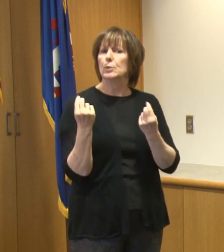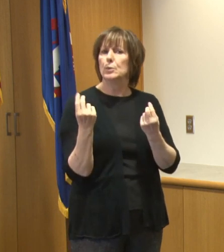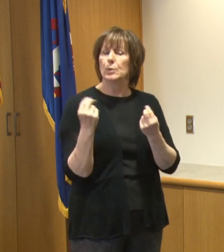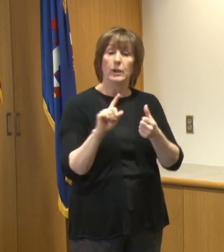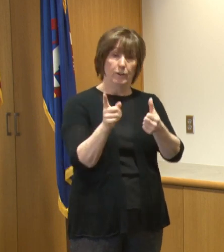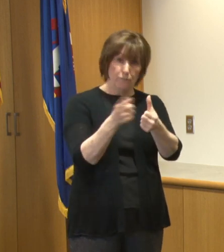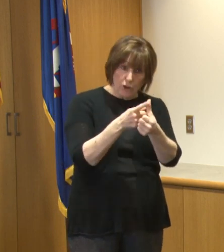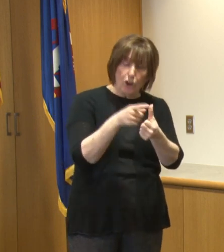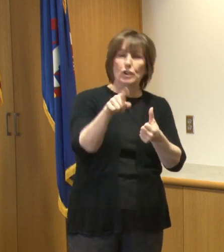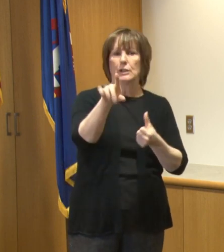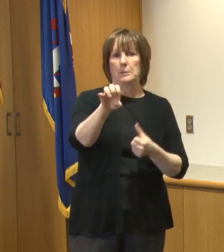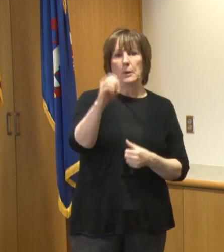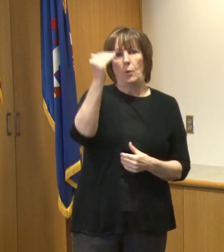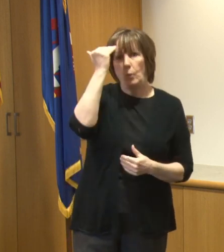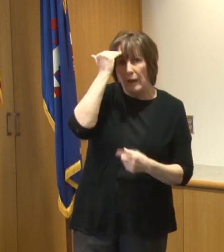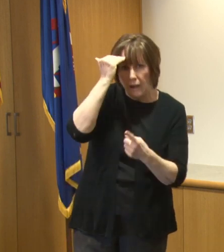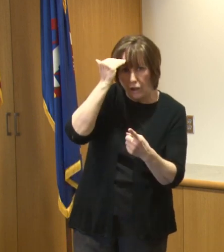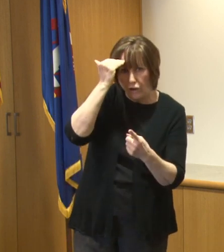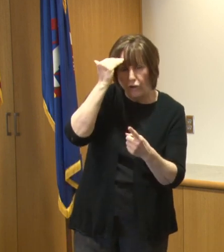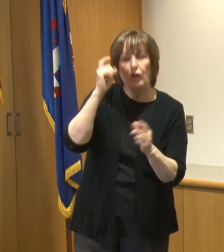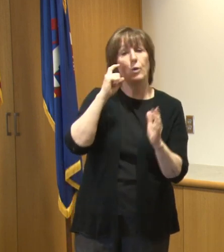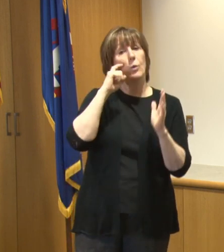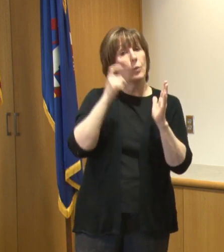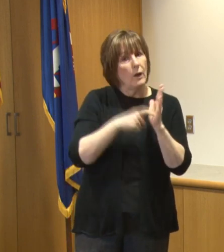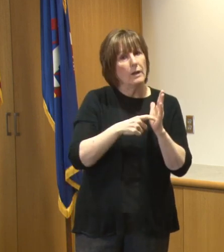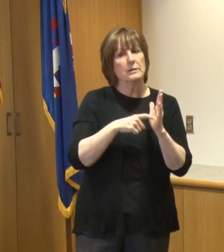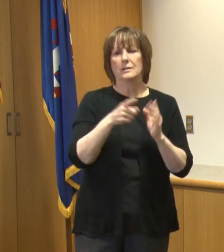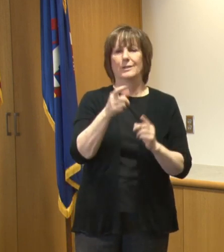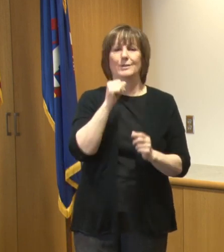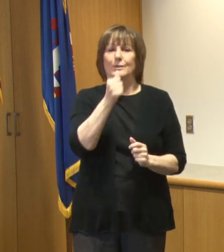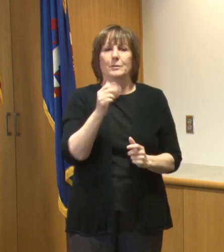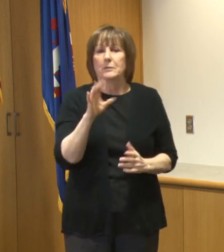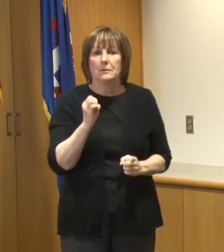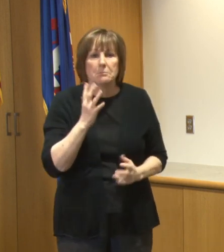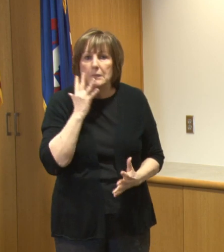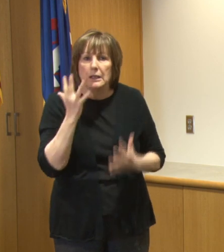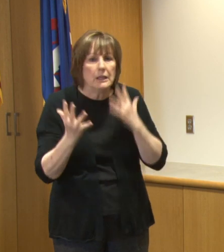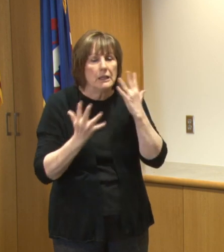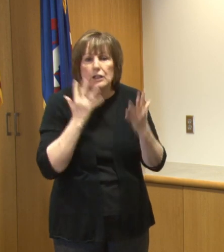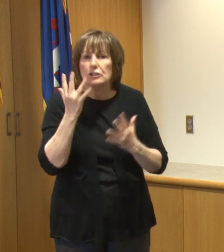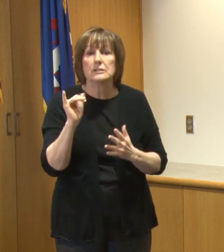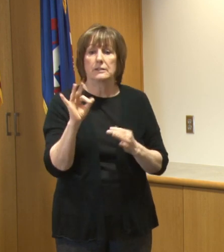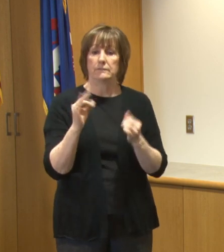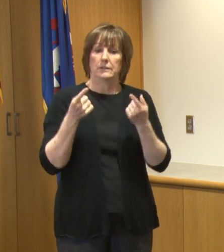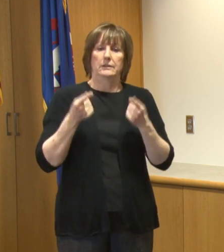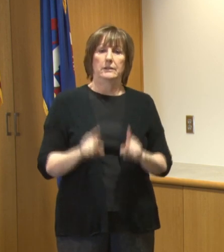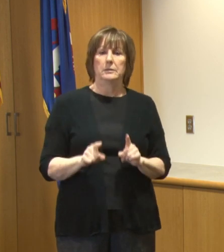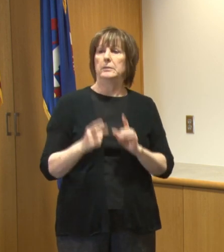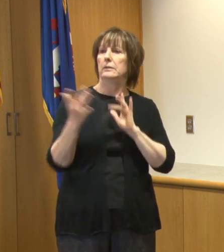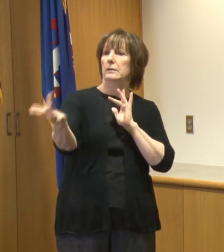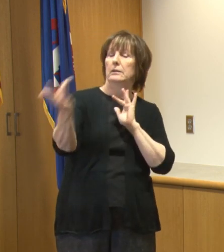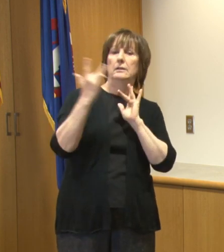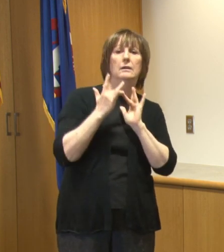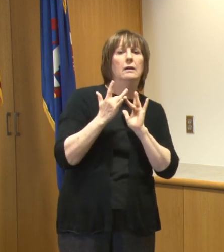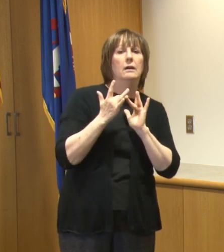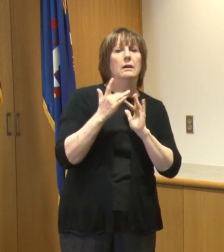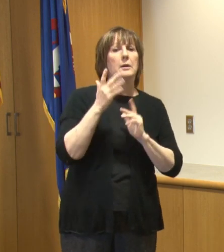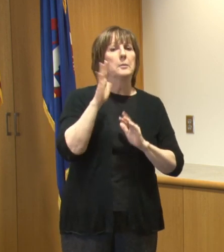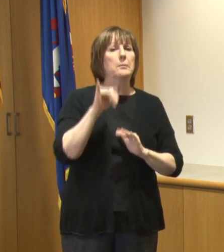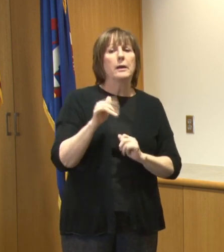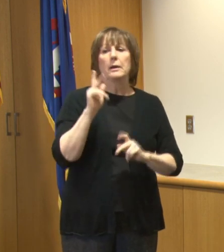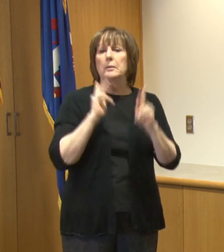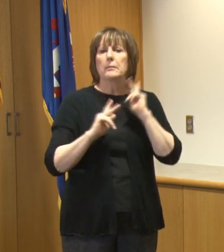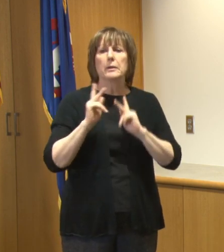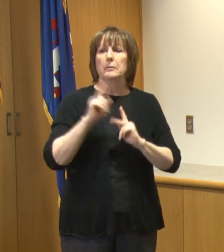is to be aware and to recognize that we shouldn't be embarrassed if we're being contacted by